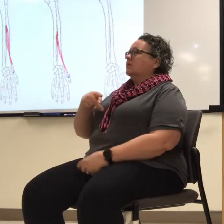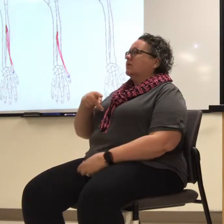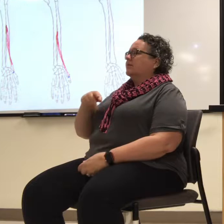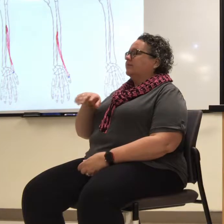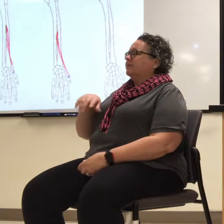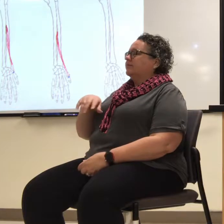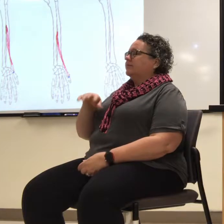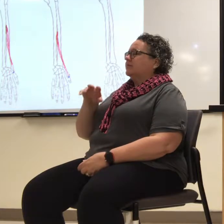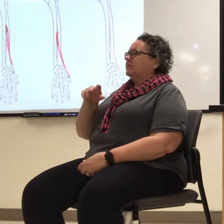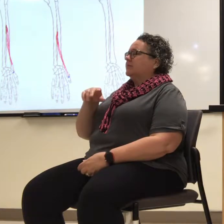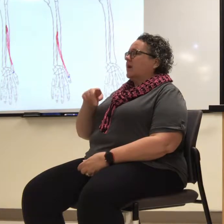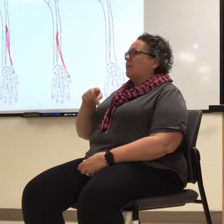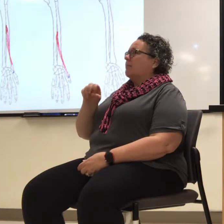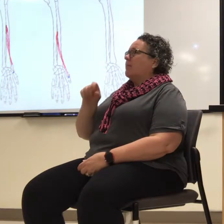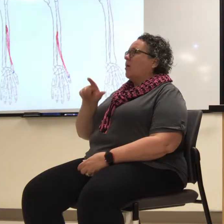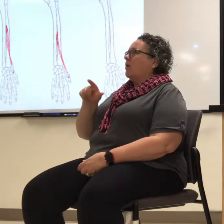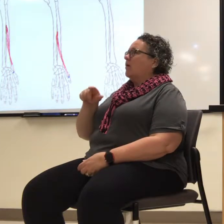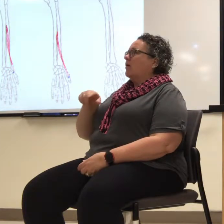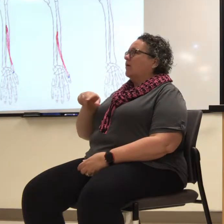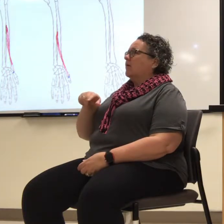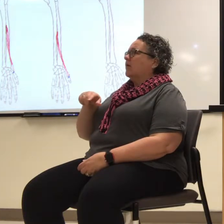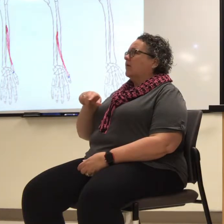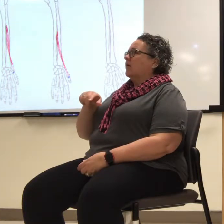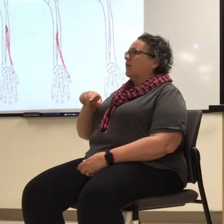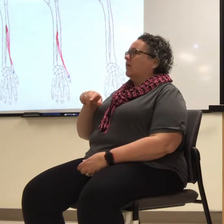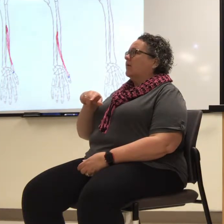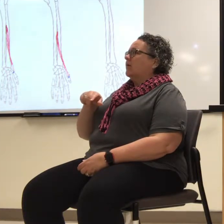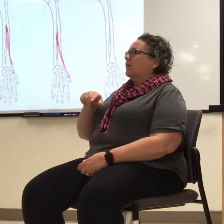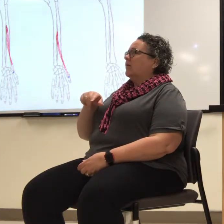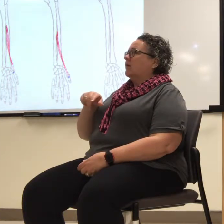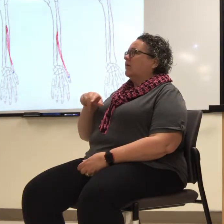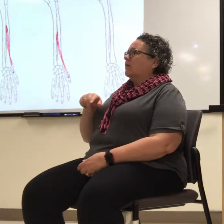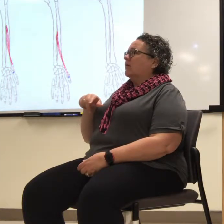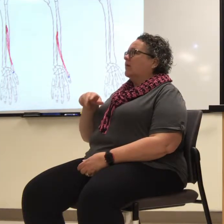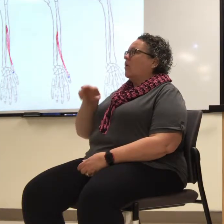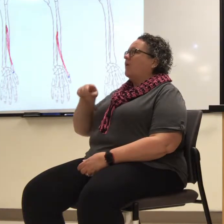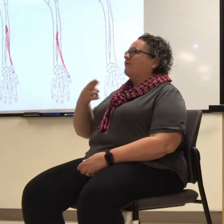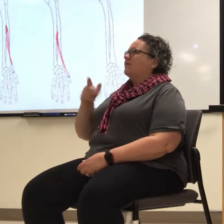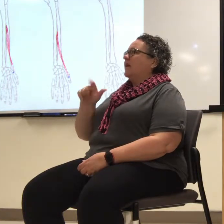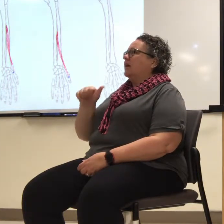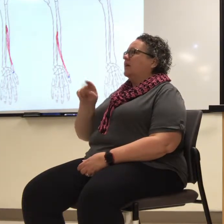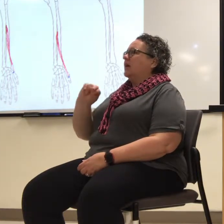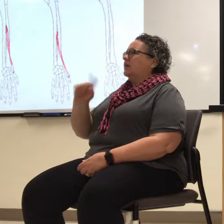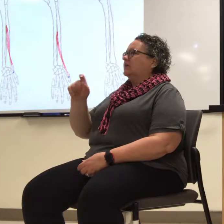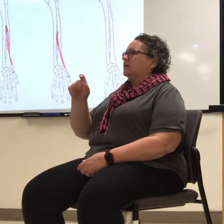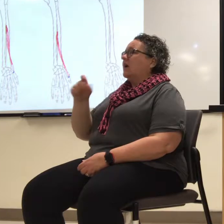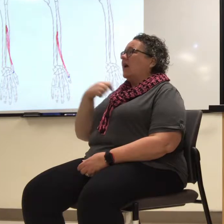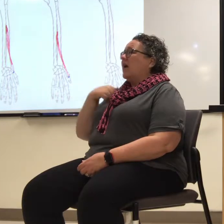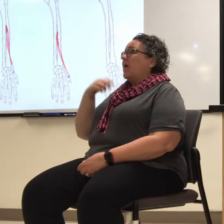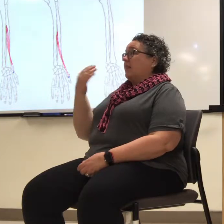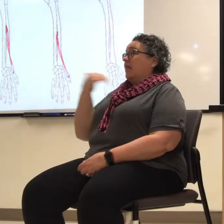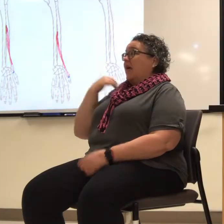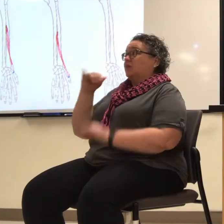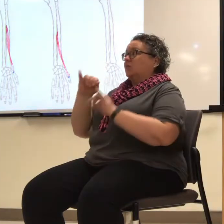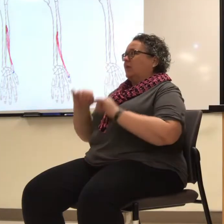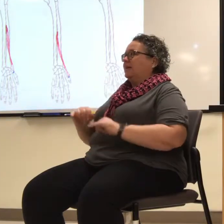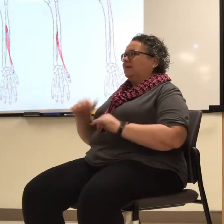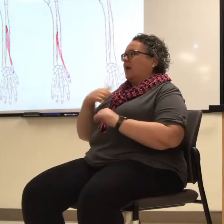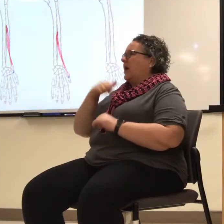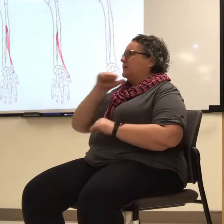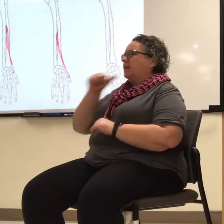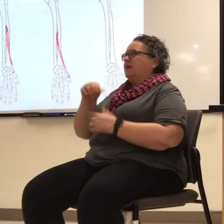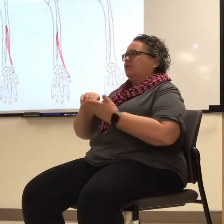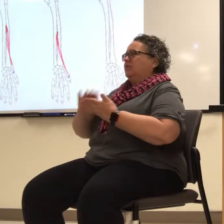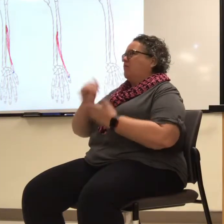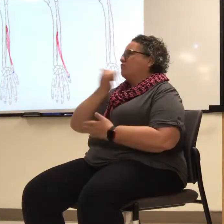word. Okay, I want to mark this wrong. I didn't mark it wrong on your last quiz, I think. I can't remember. I certainly will